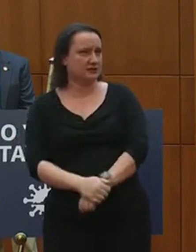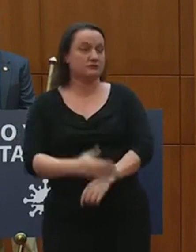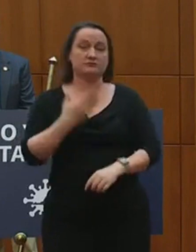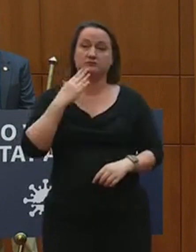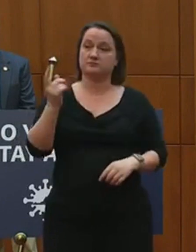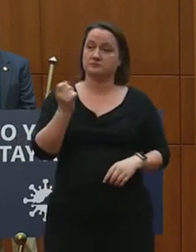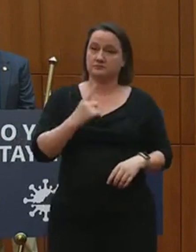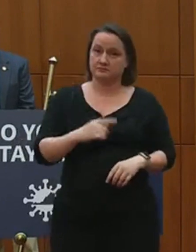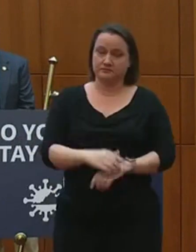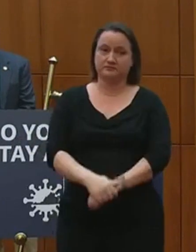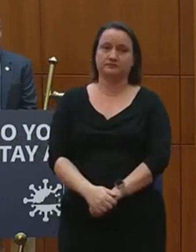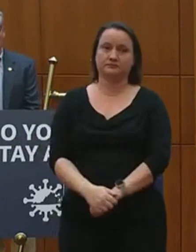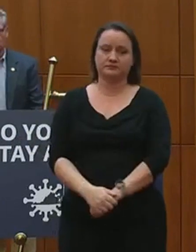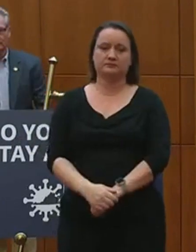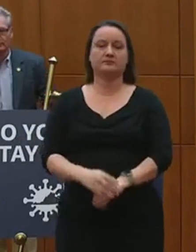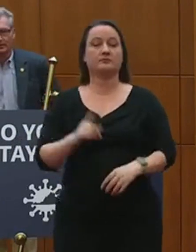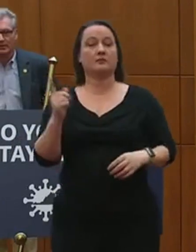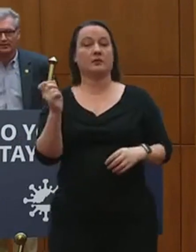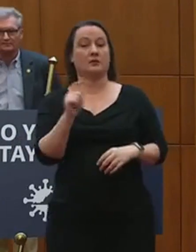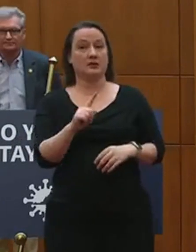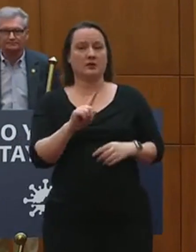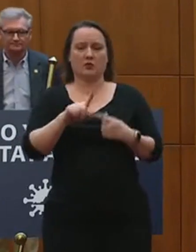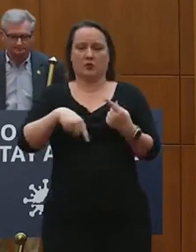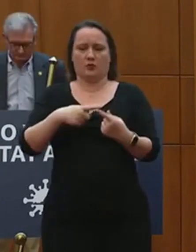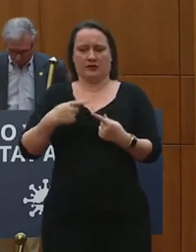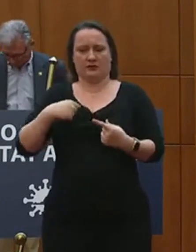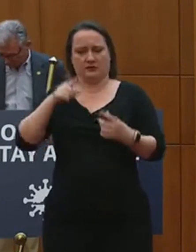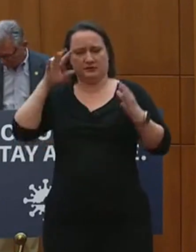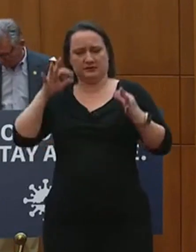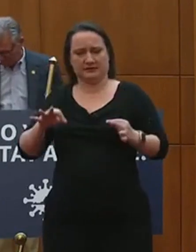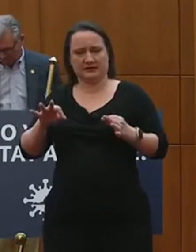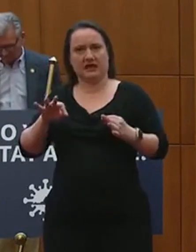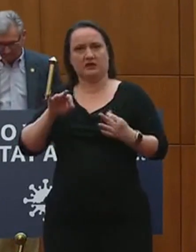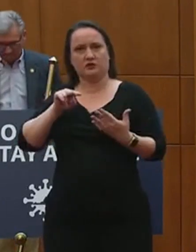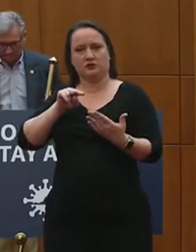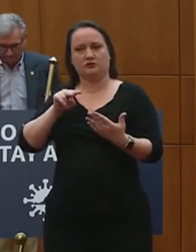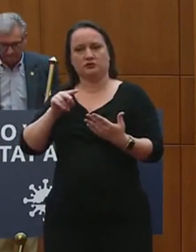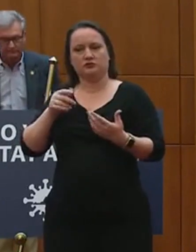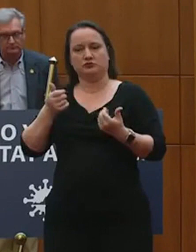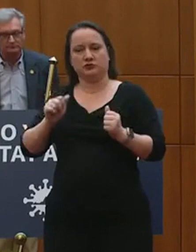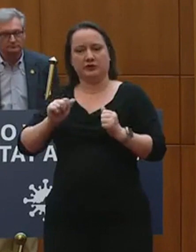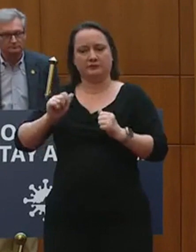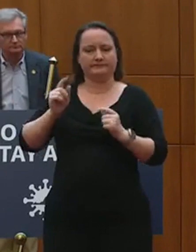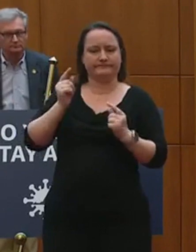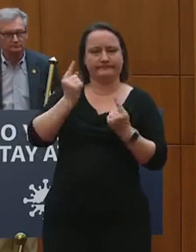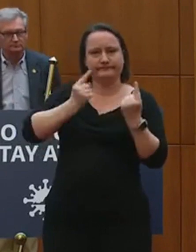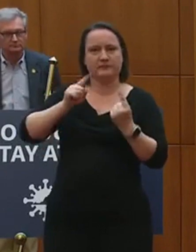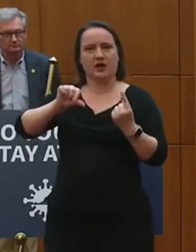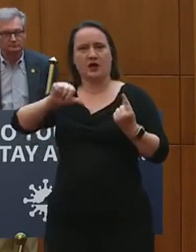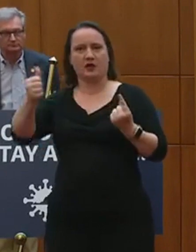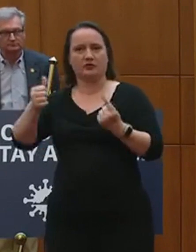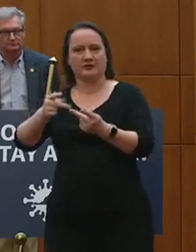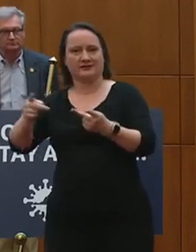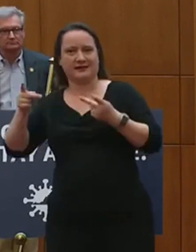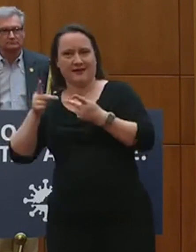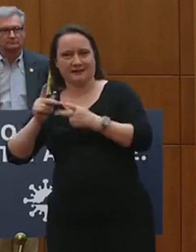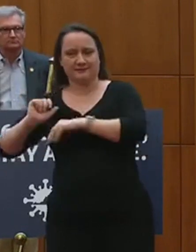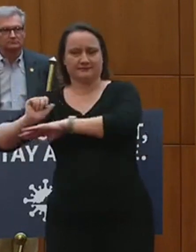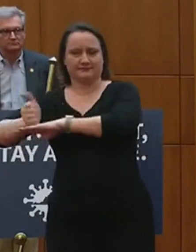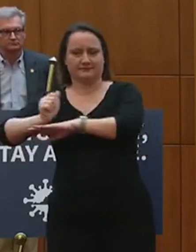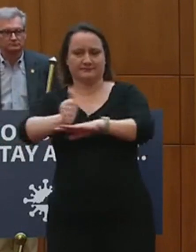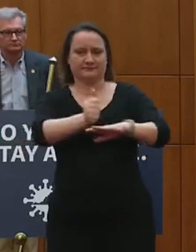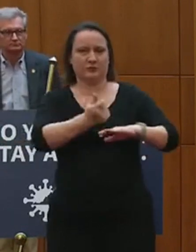question. The question is, when was the decision made to look at alternative sites and when that will be